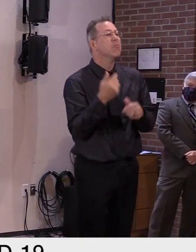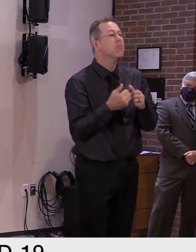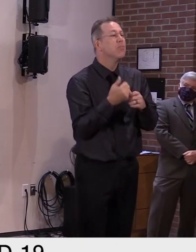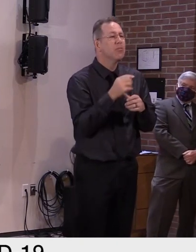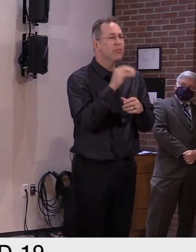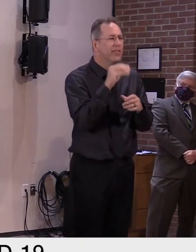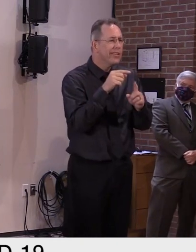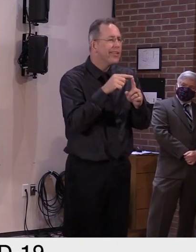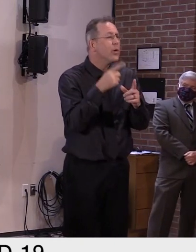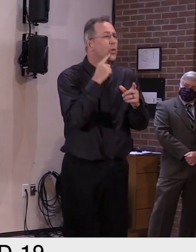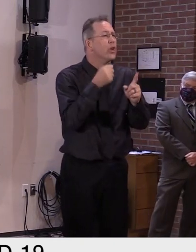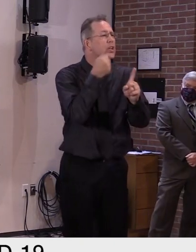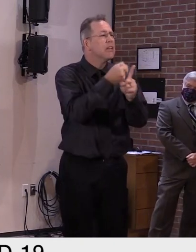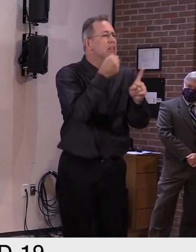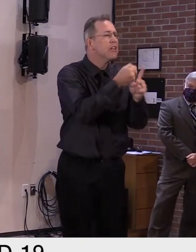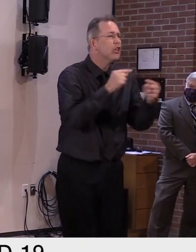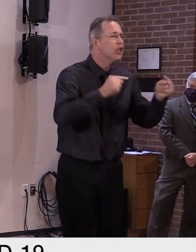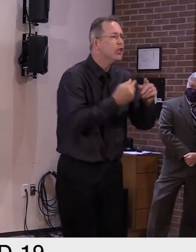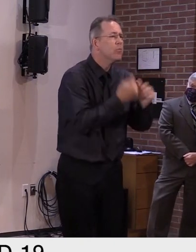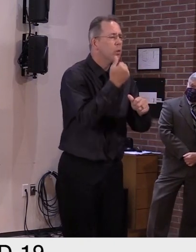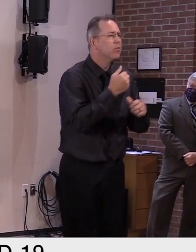We've opened up lodging 100%.